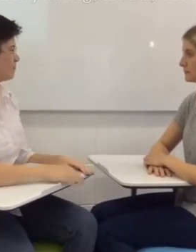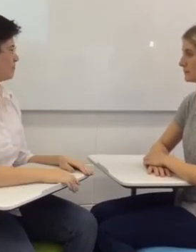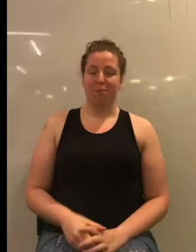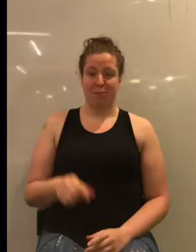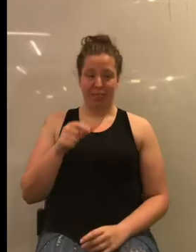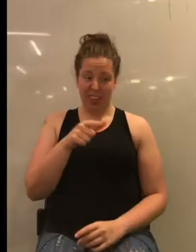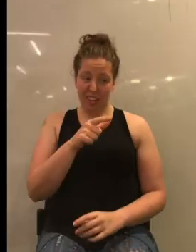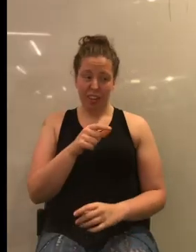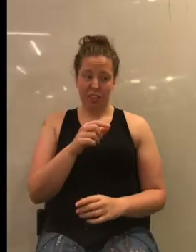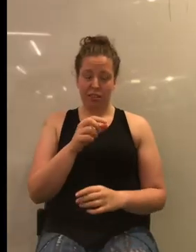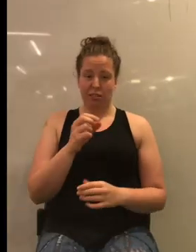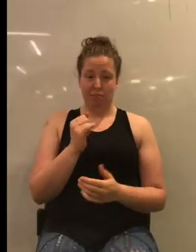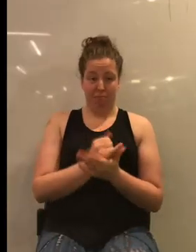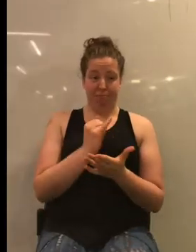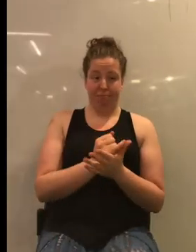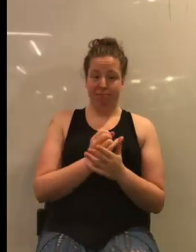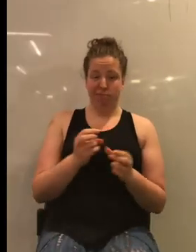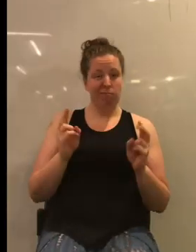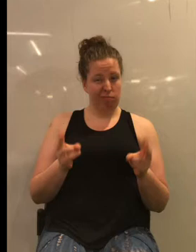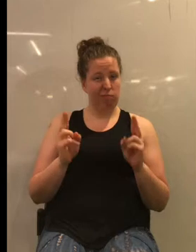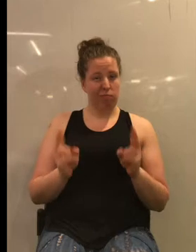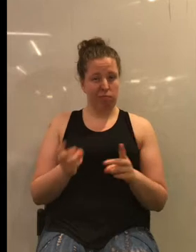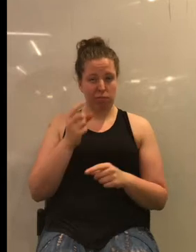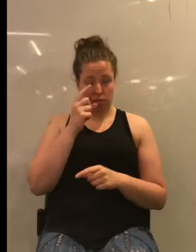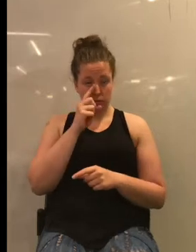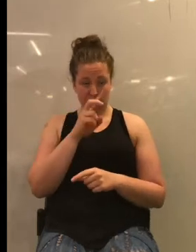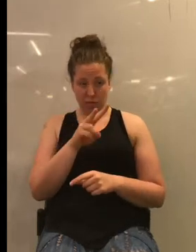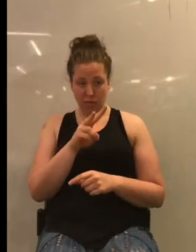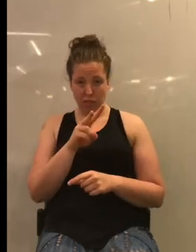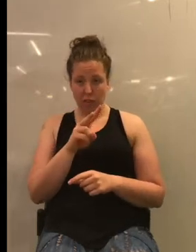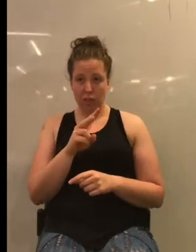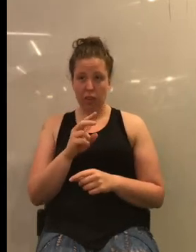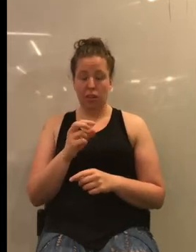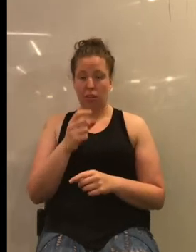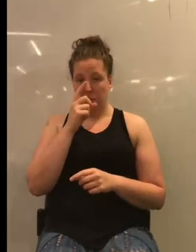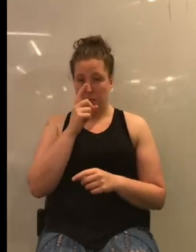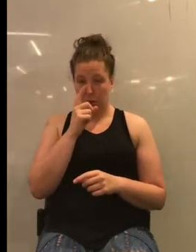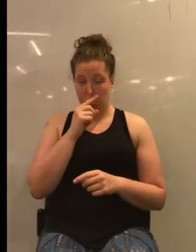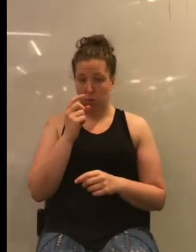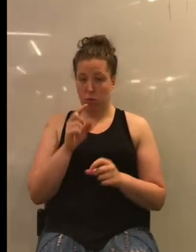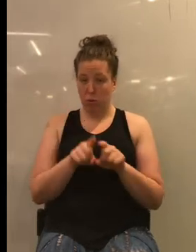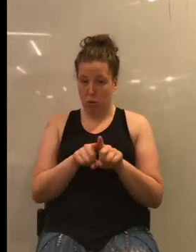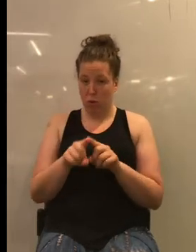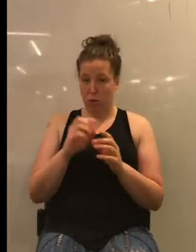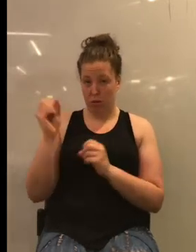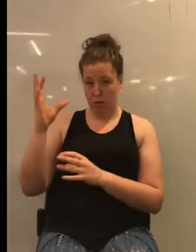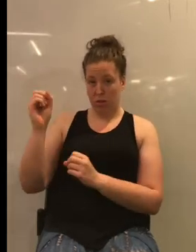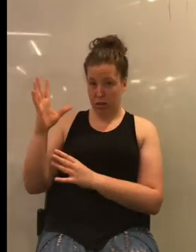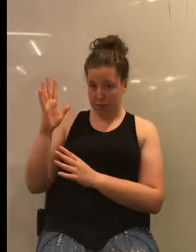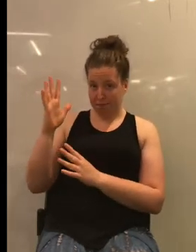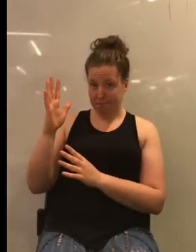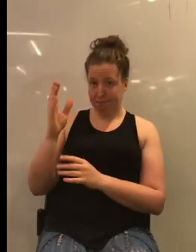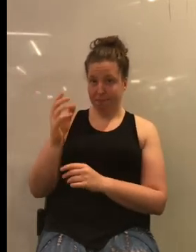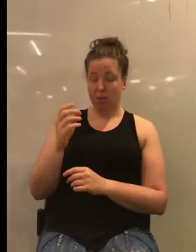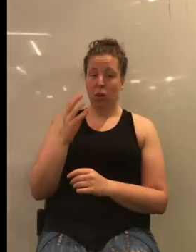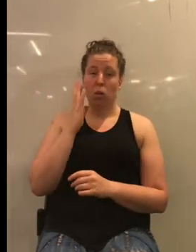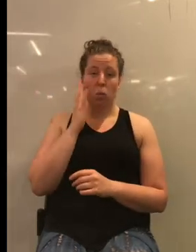These were all very common mistakes that are made by learners of AUSLAN. As a person becomes